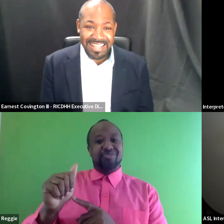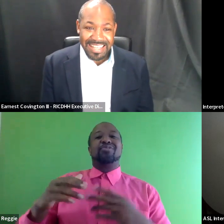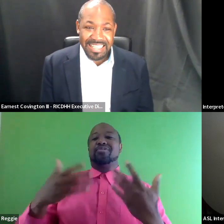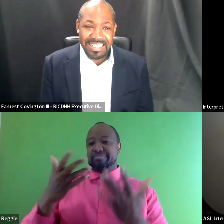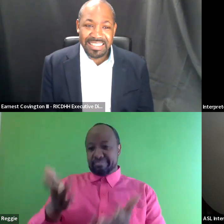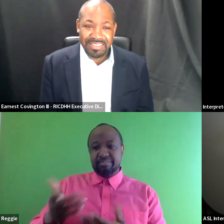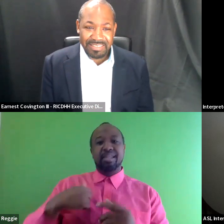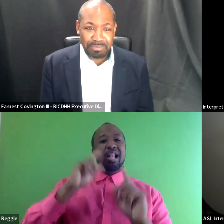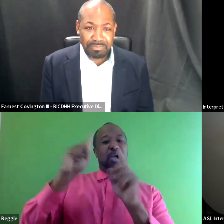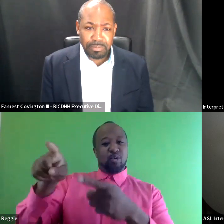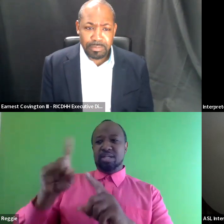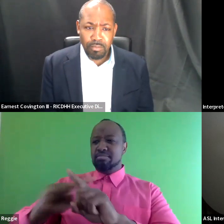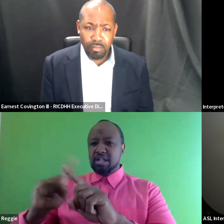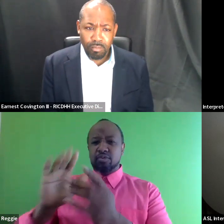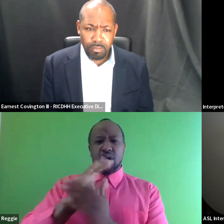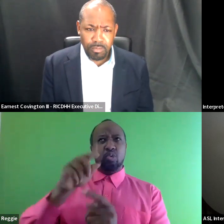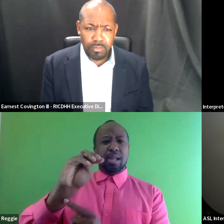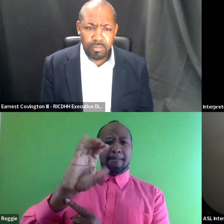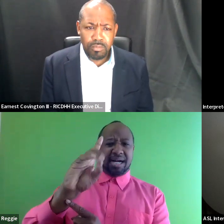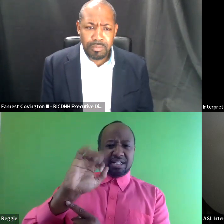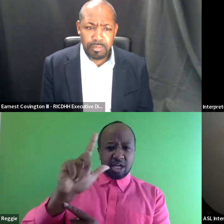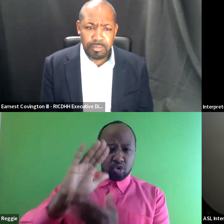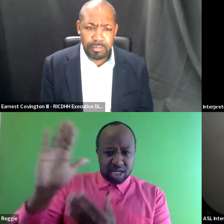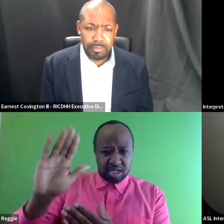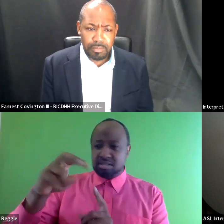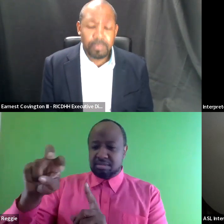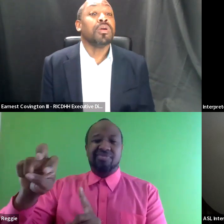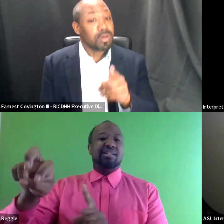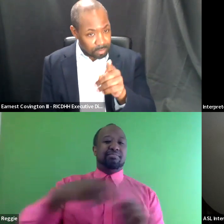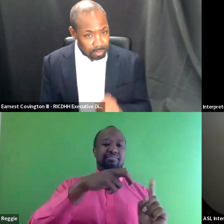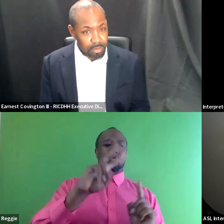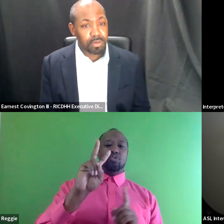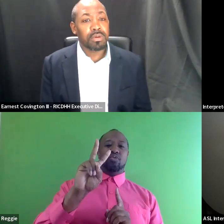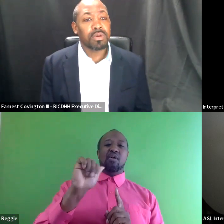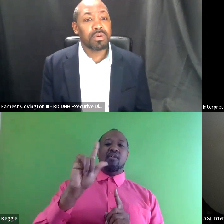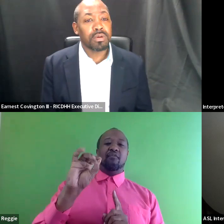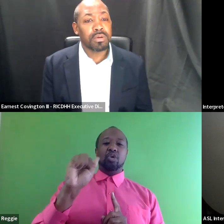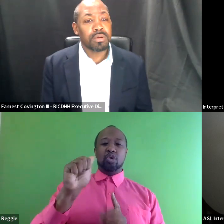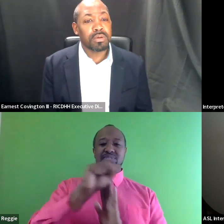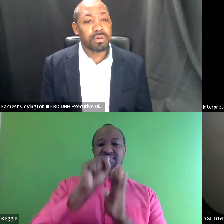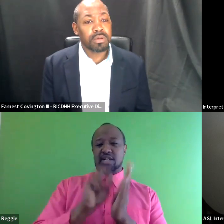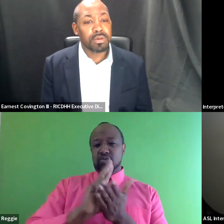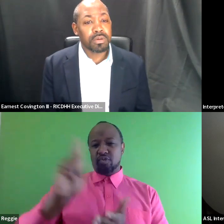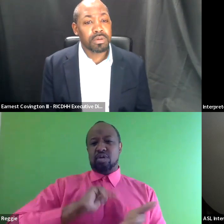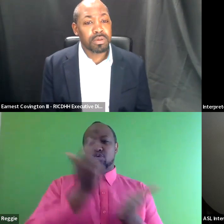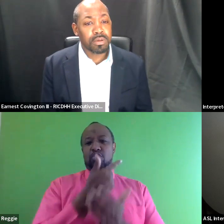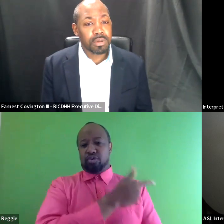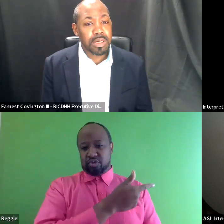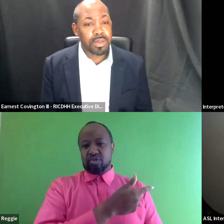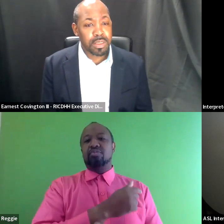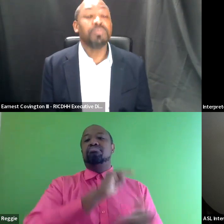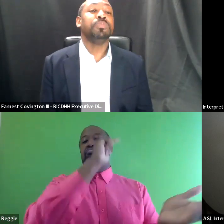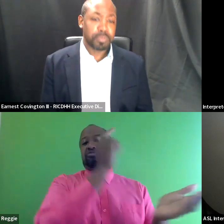I don't know. Anyway, so talking about a master's degree now, and I'd heard about McDaniel's,